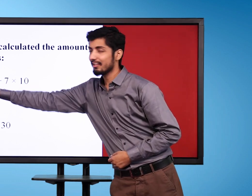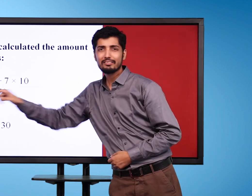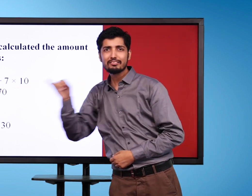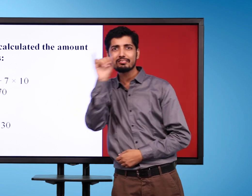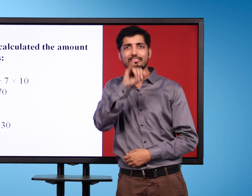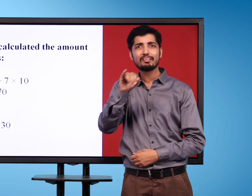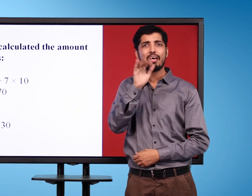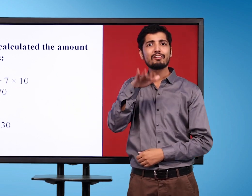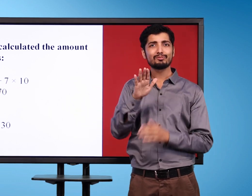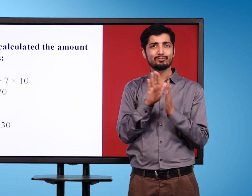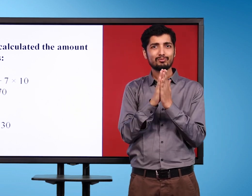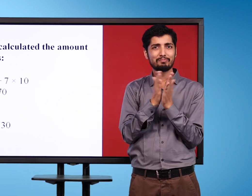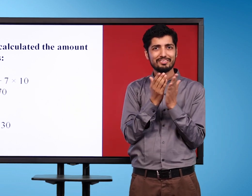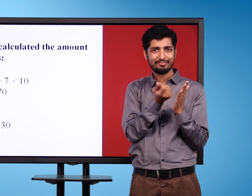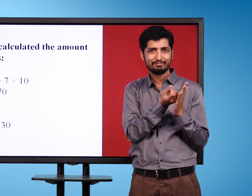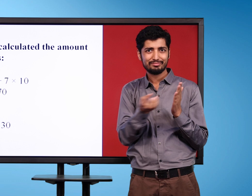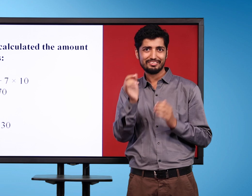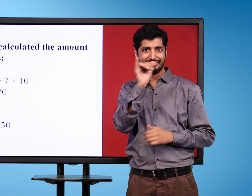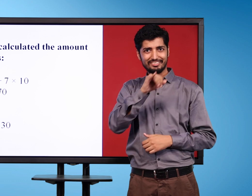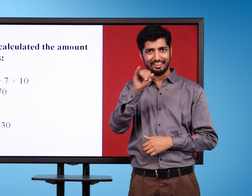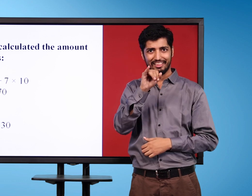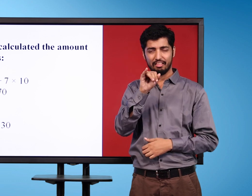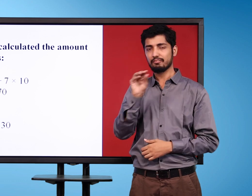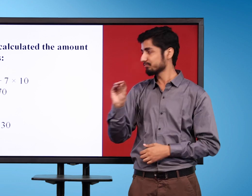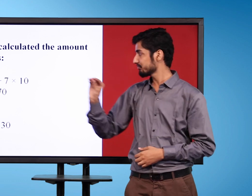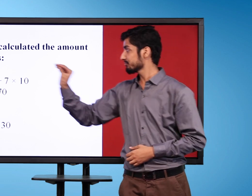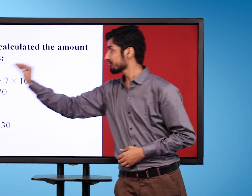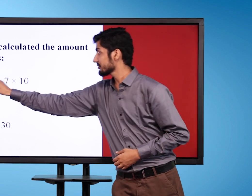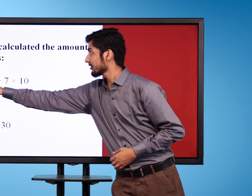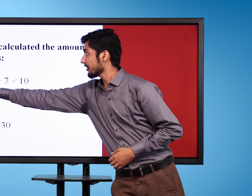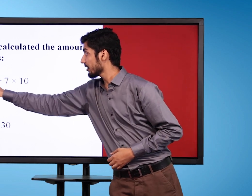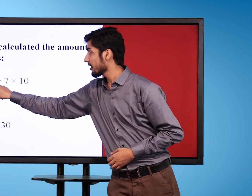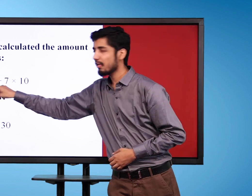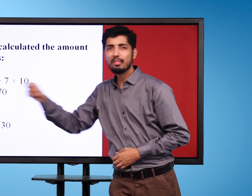6 multiplied by 10 plus 7 multiplied by 10.